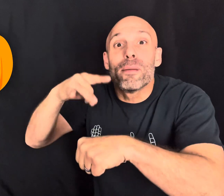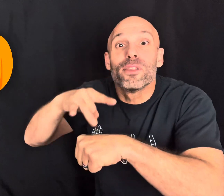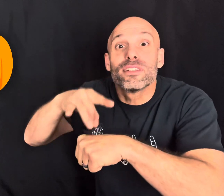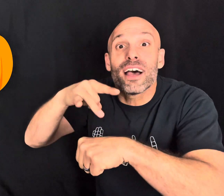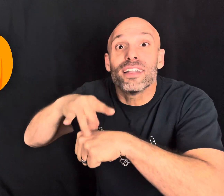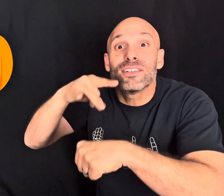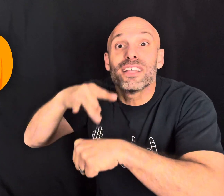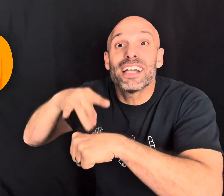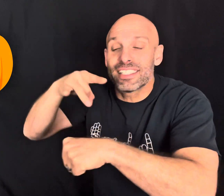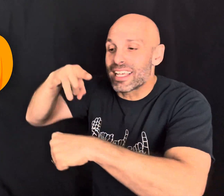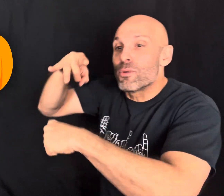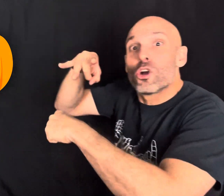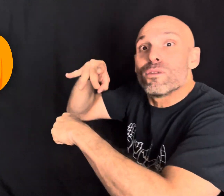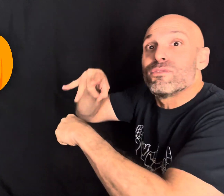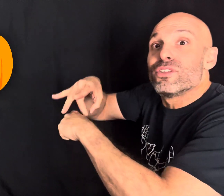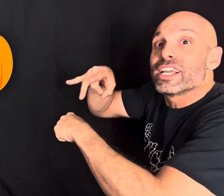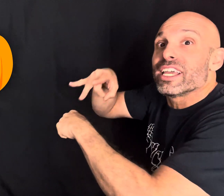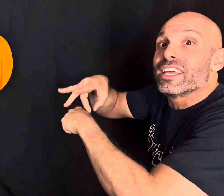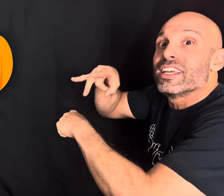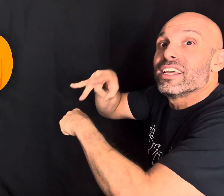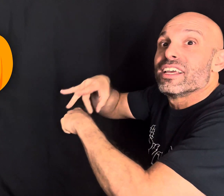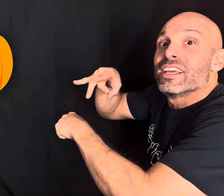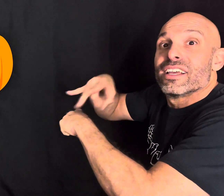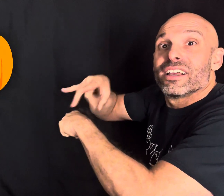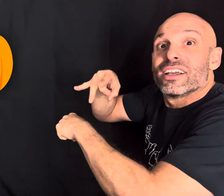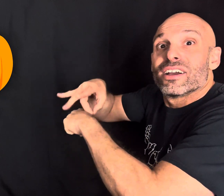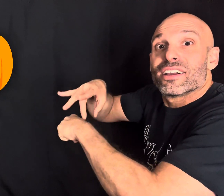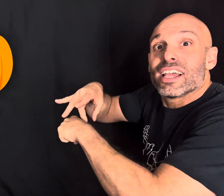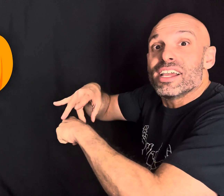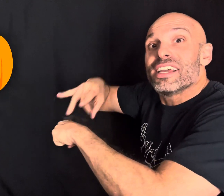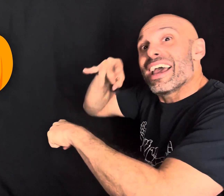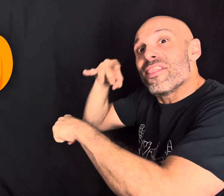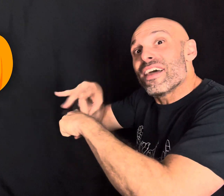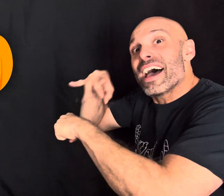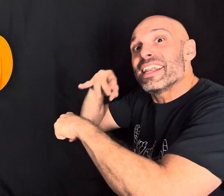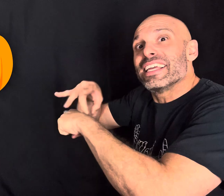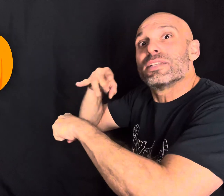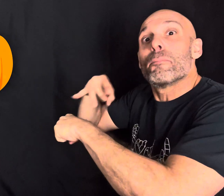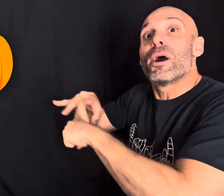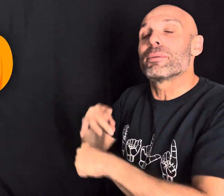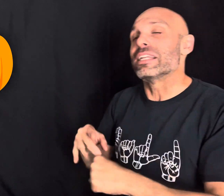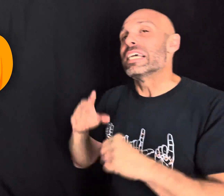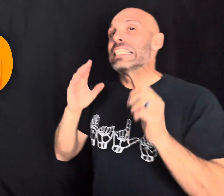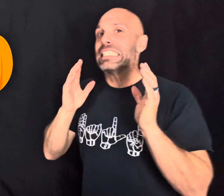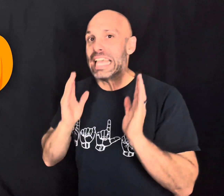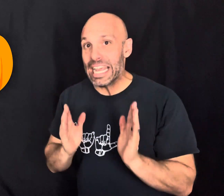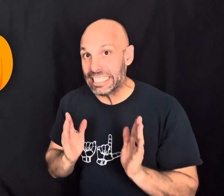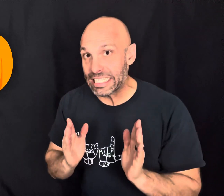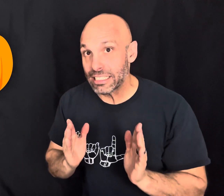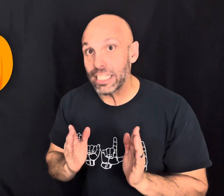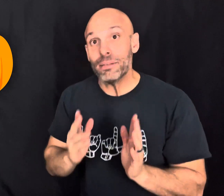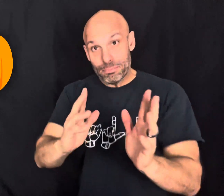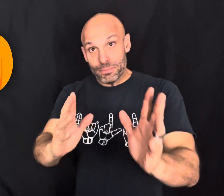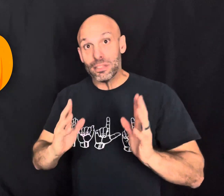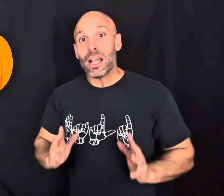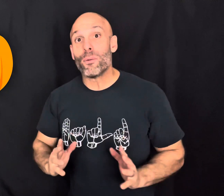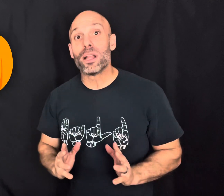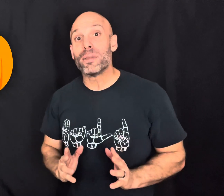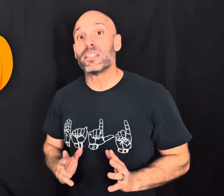the sign. So that's the sign. We're gonna flick it, okay? And that is pumpkin. Technically, I wanna be clear,